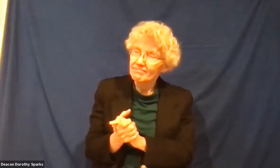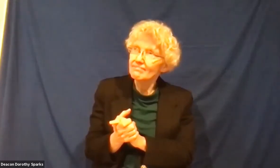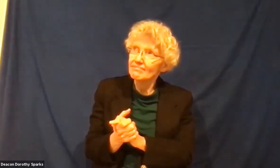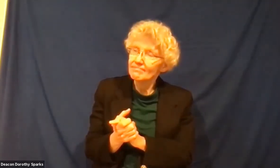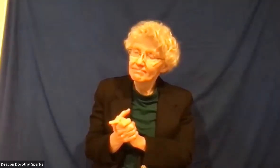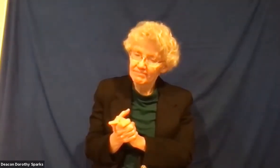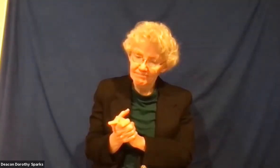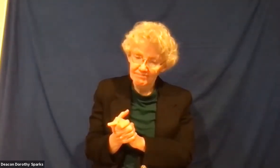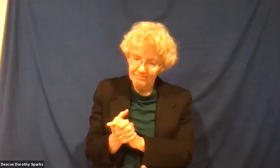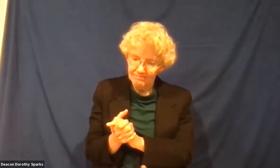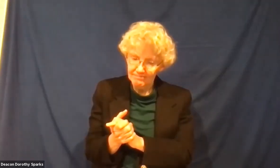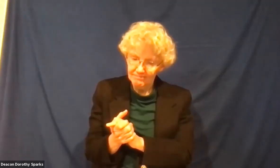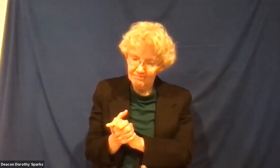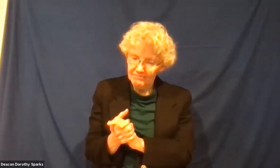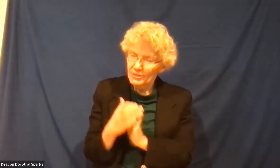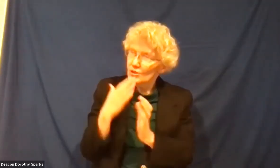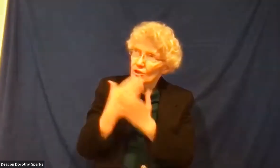And now for the offering prayer.